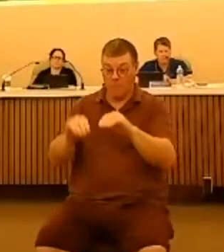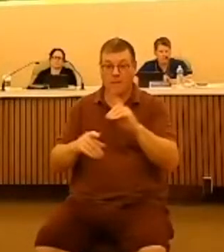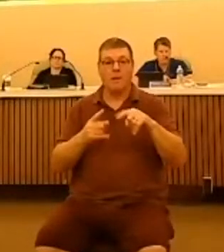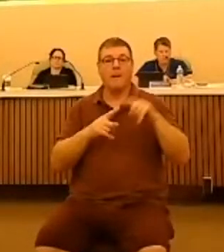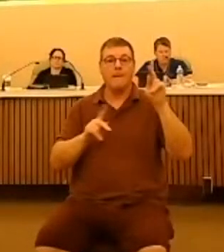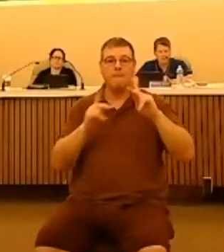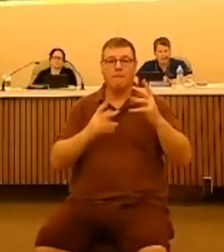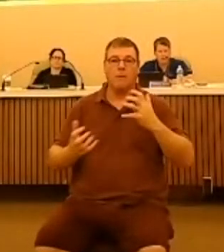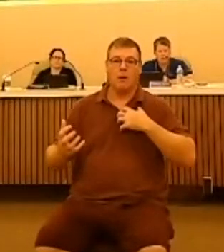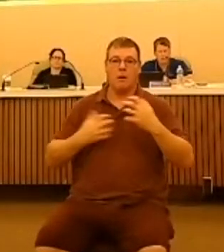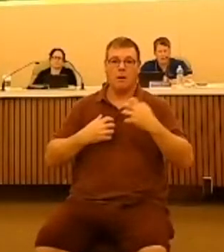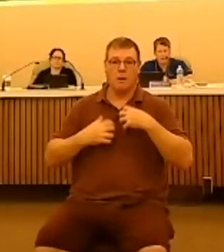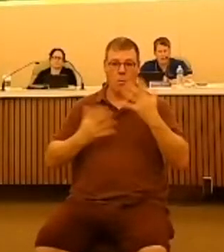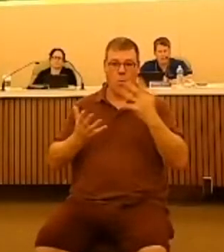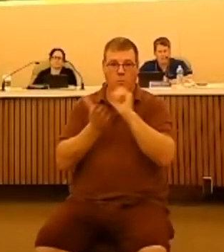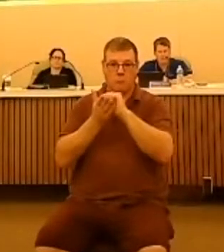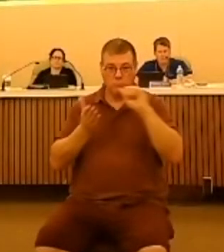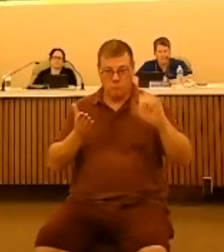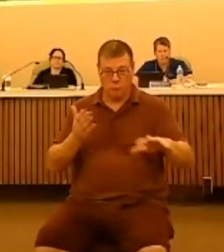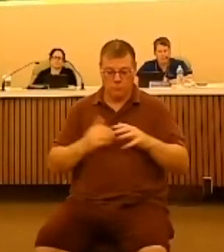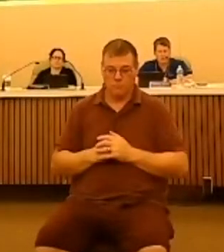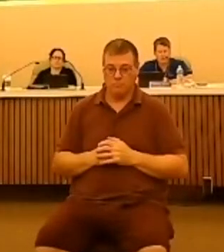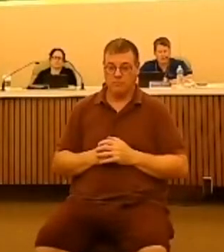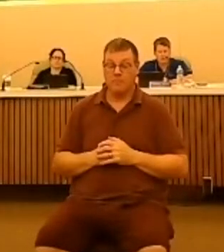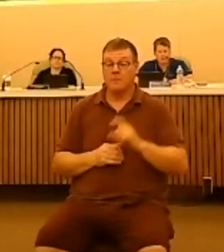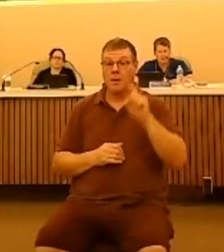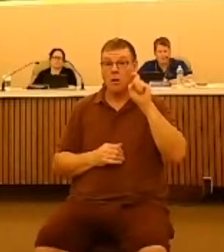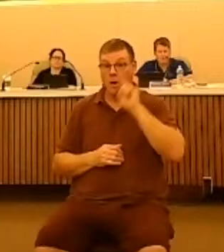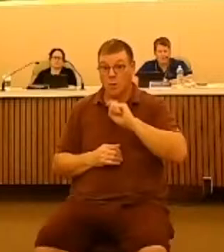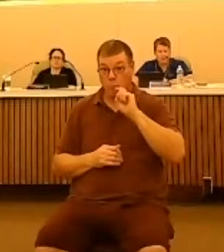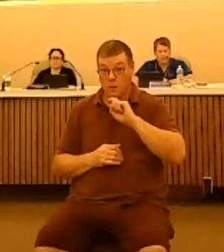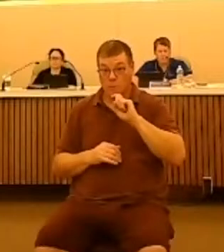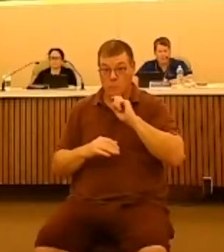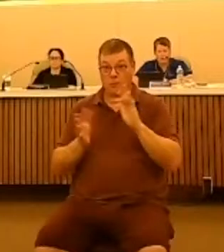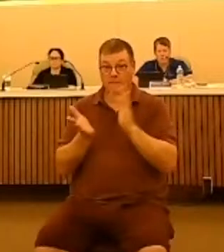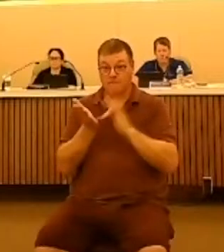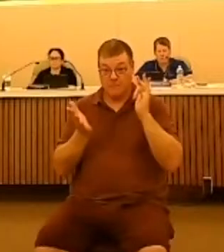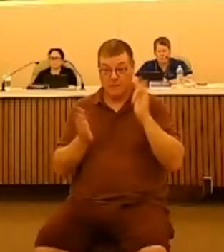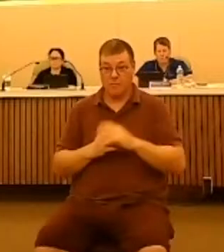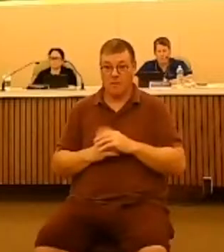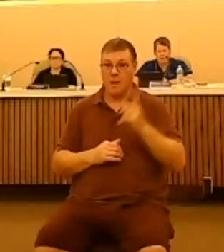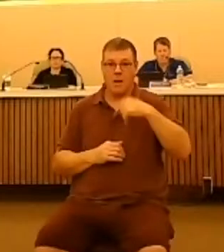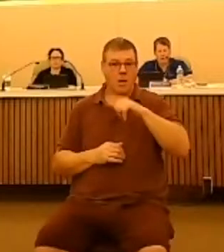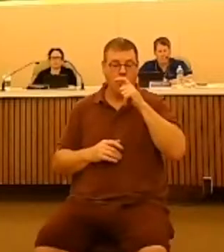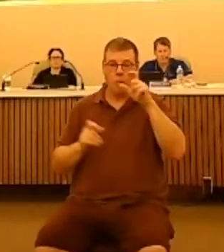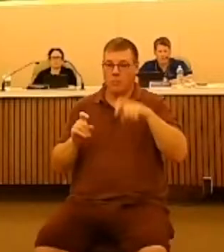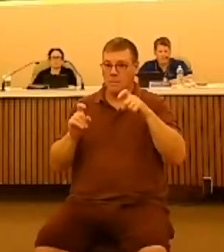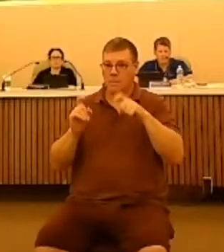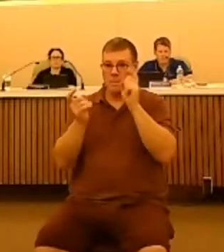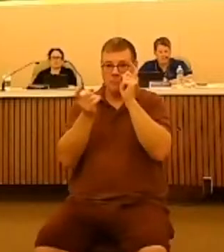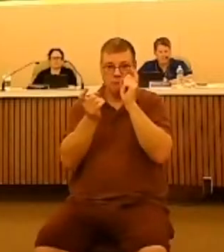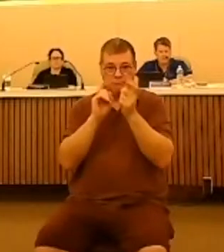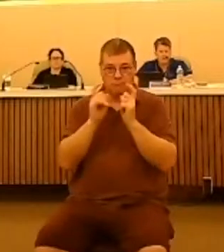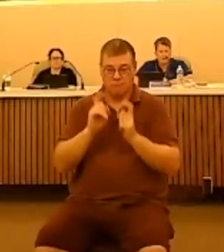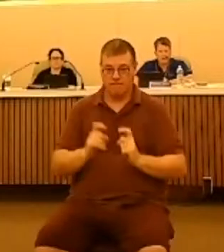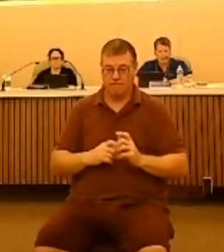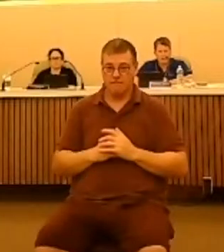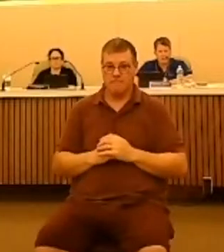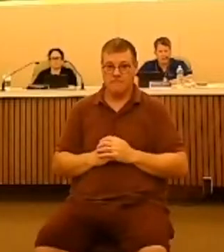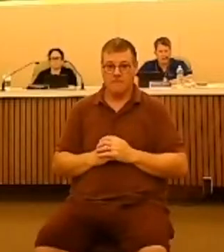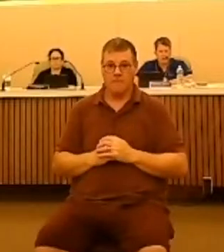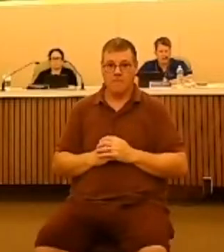them removed. So the advantage of the rubber ones is they don't need to modify the pavement.